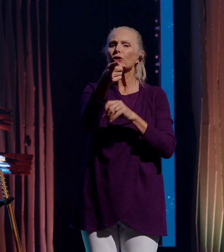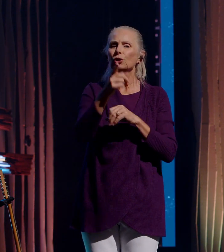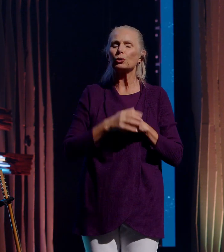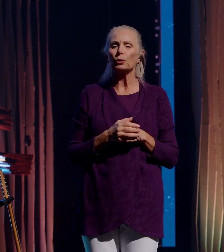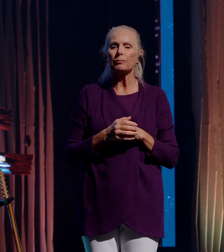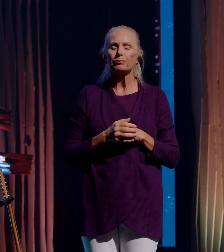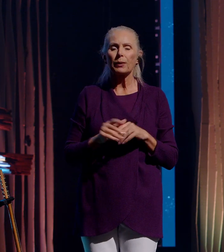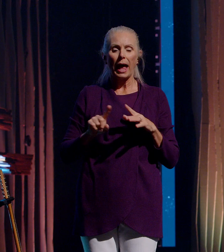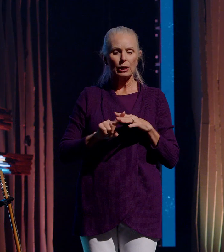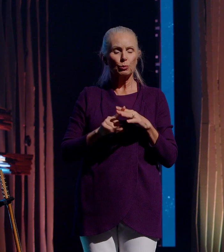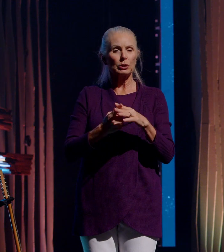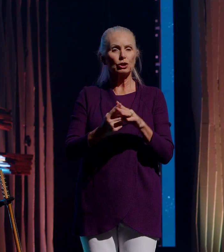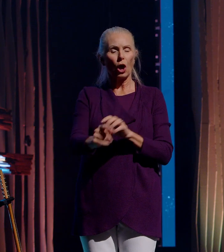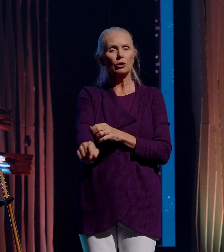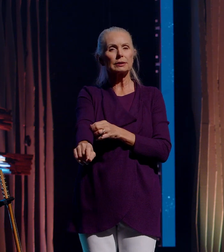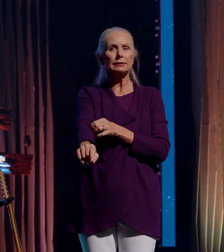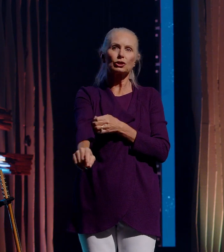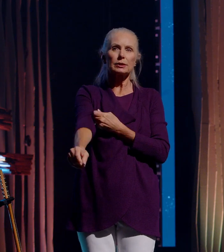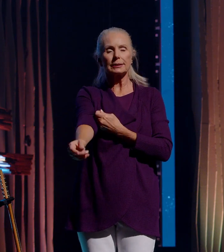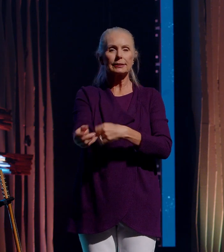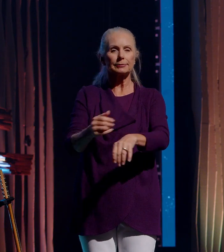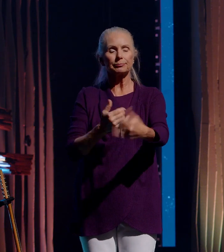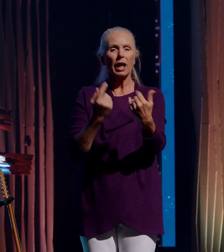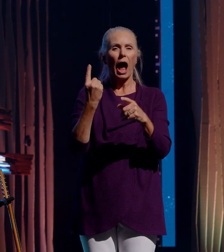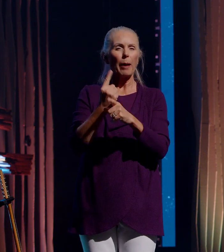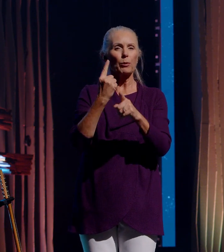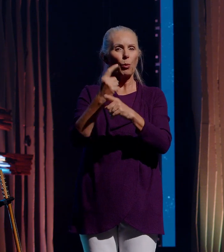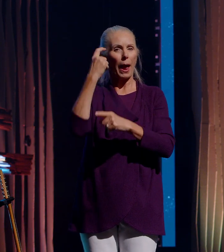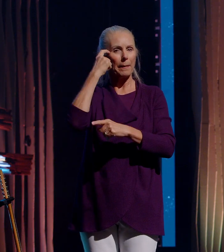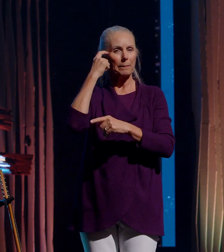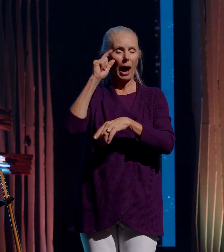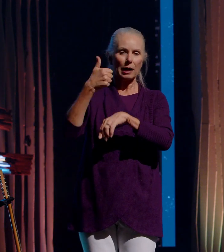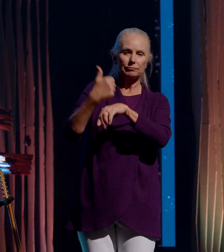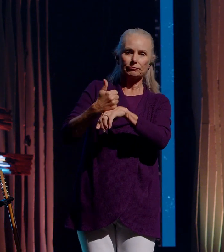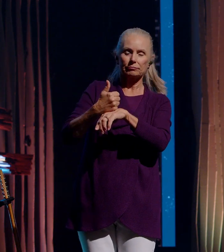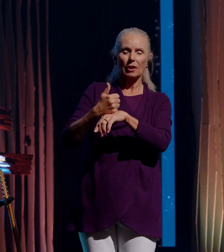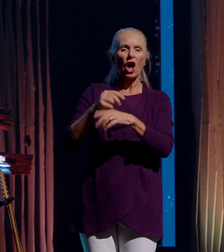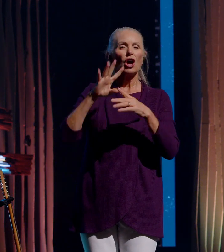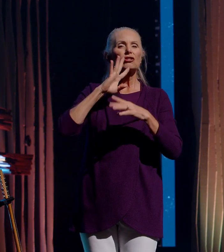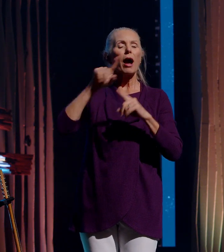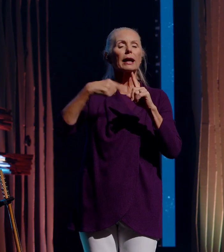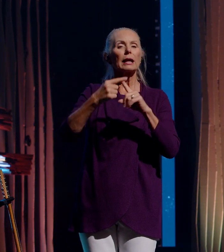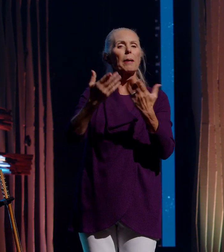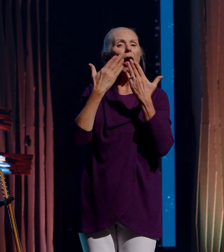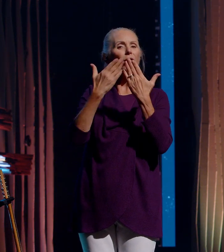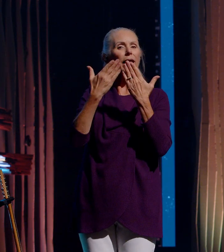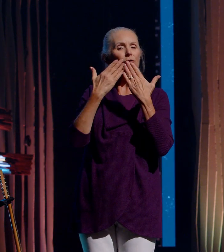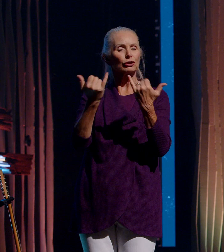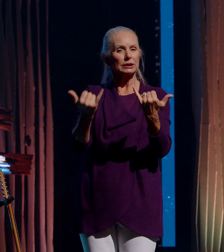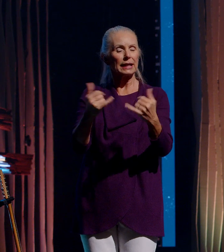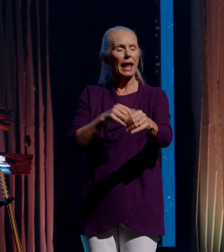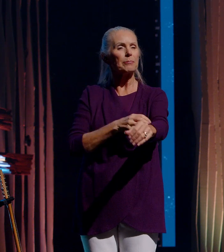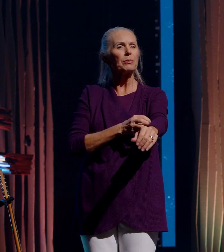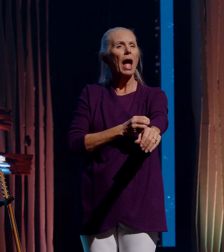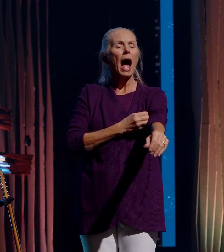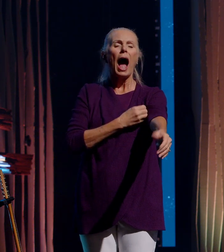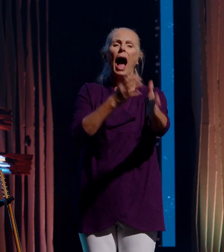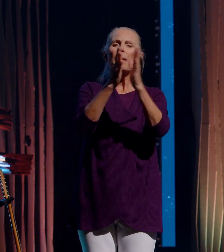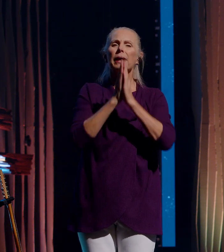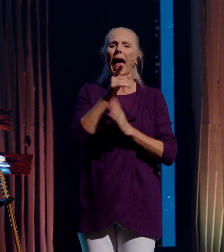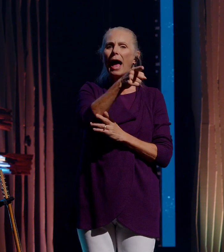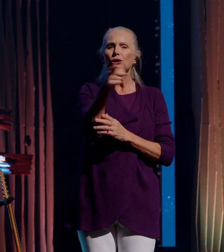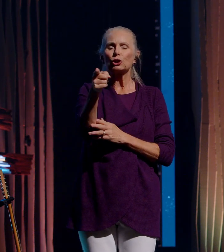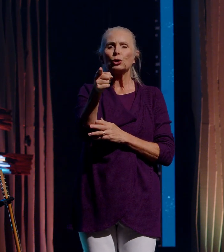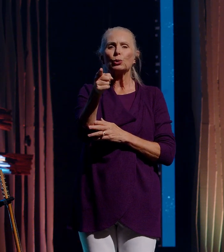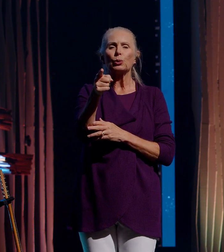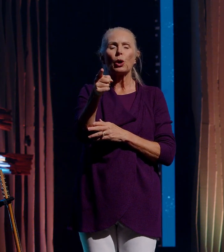with our service, just to get us into the right mindset. We're talking about gratitude and thankfulness today. You ever about to walk into a